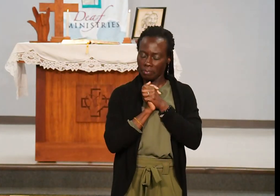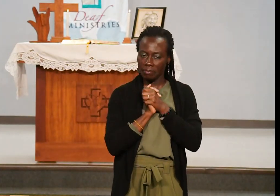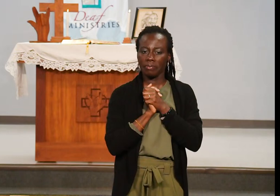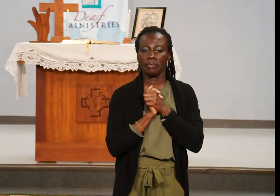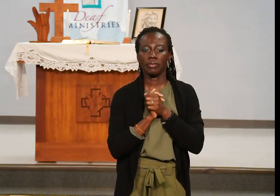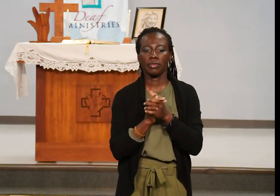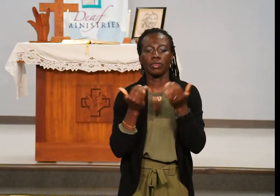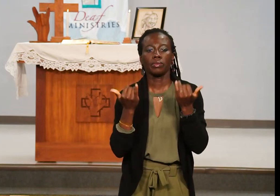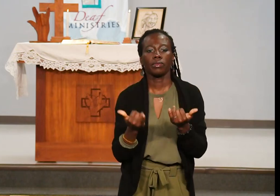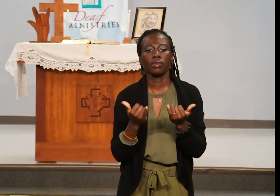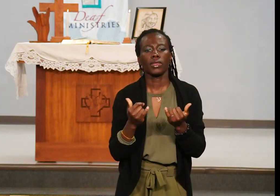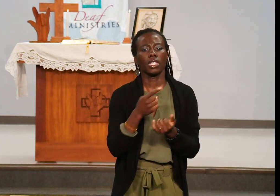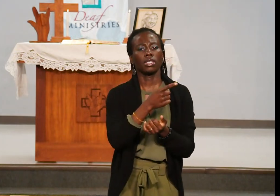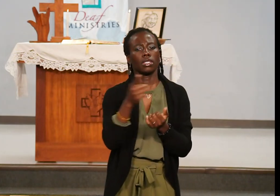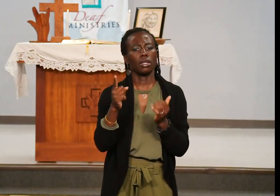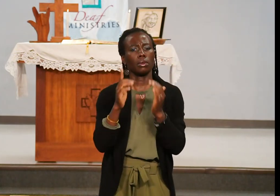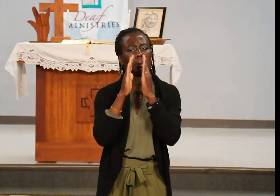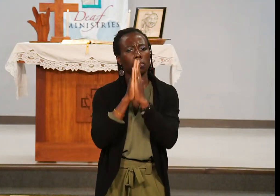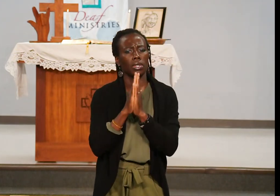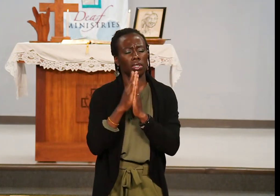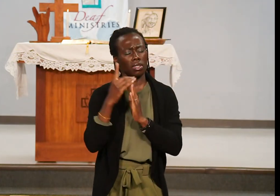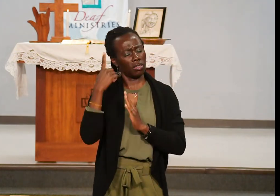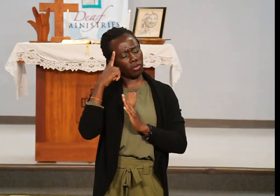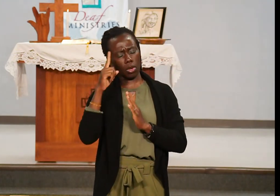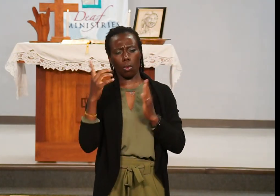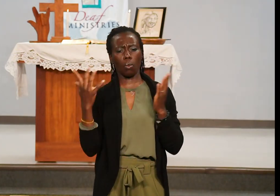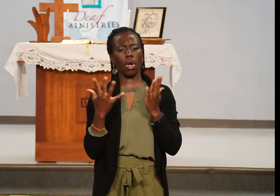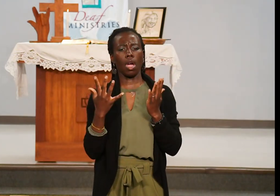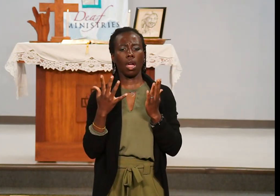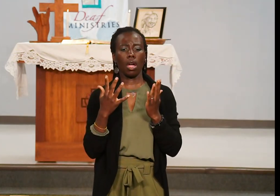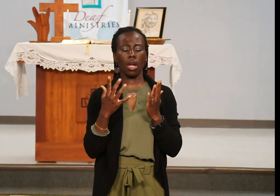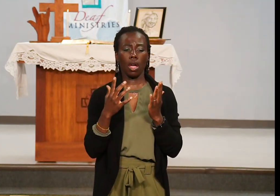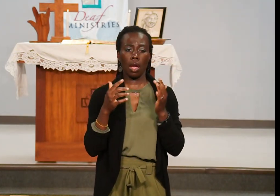How beautiful to be able to take a breath and begin this day with him.